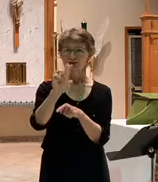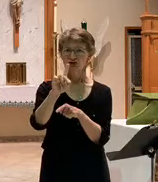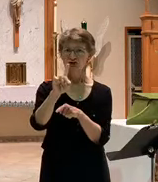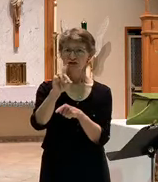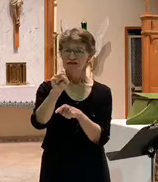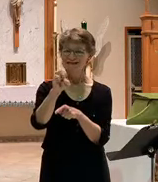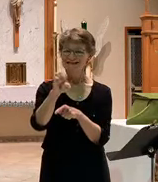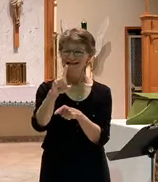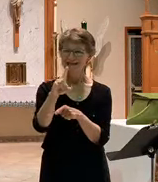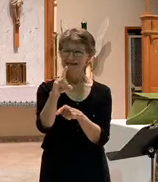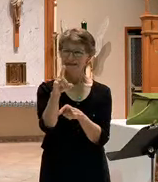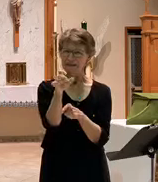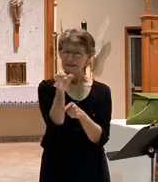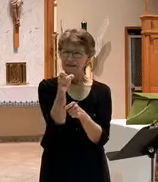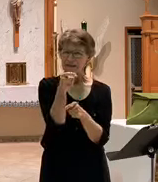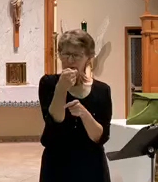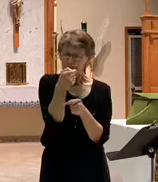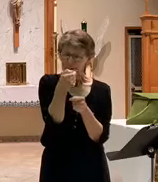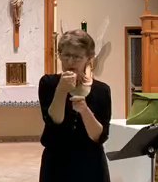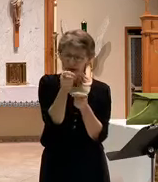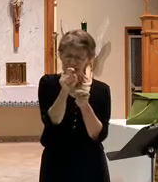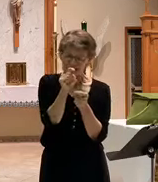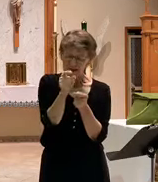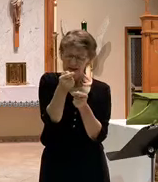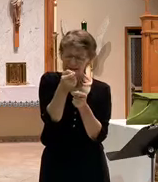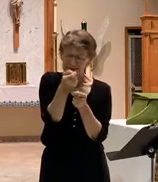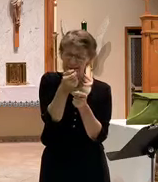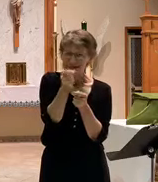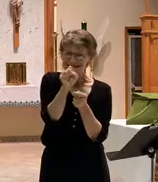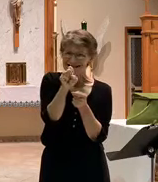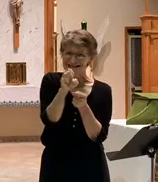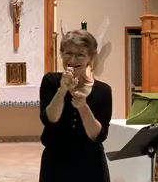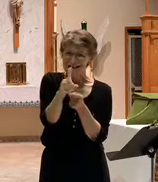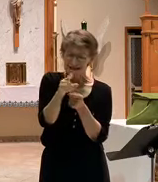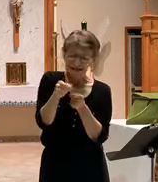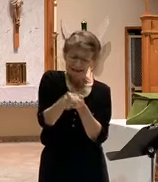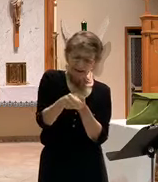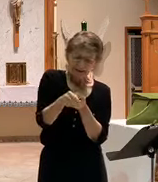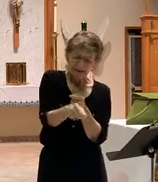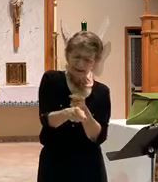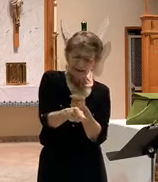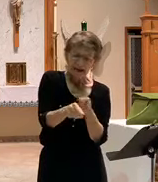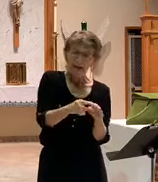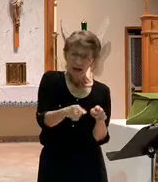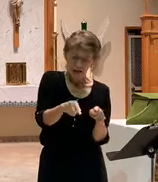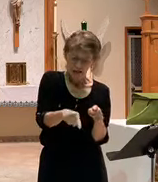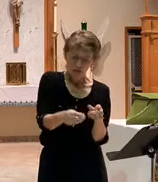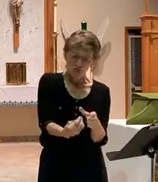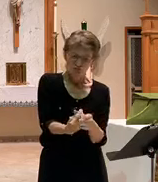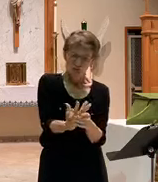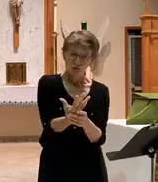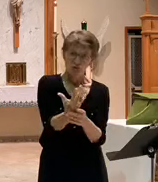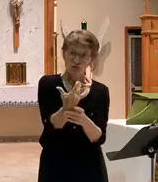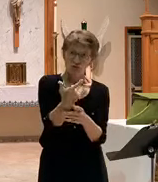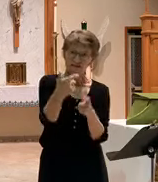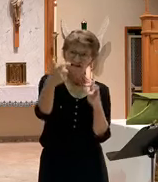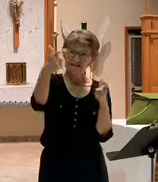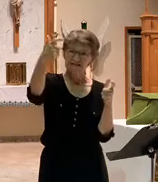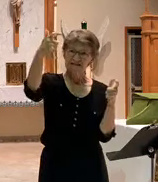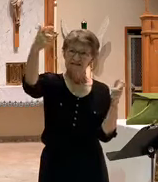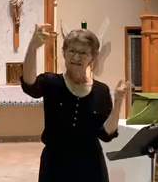field. It is the smallest of all seeds. Yet when full grown, it is the largest